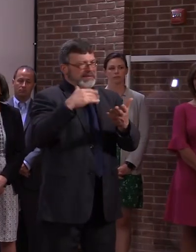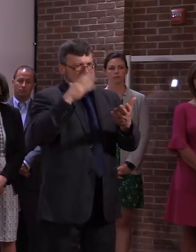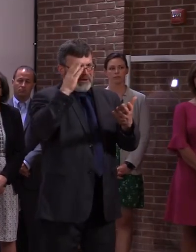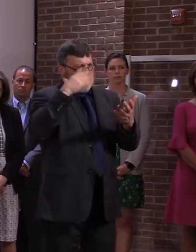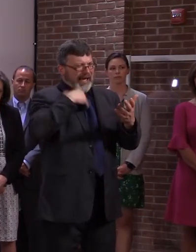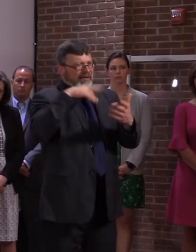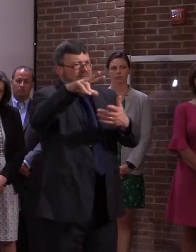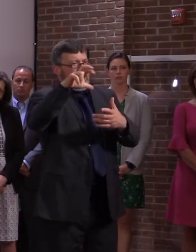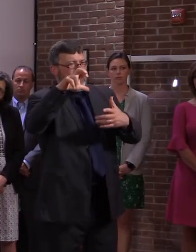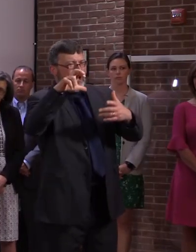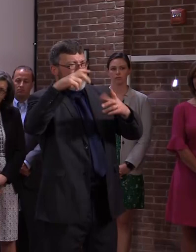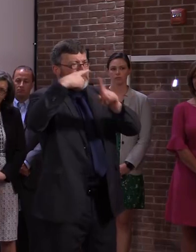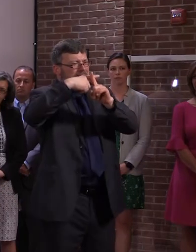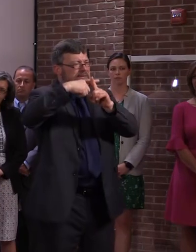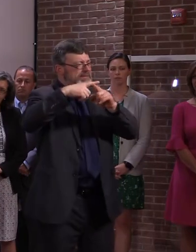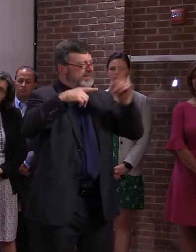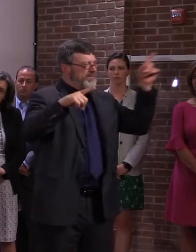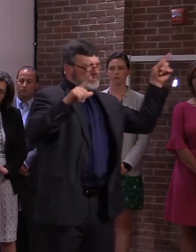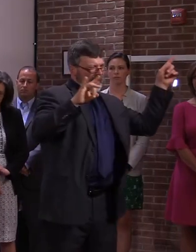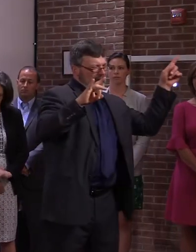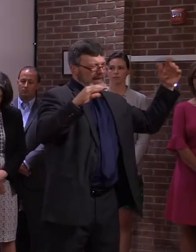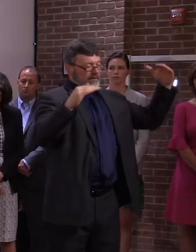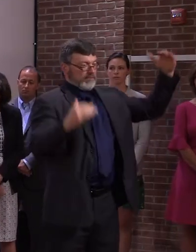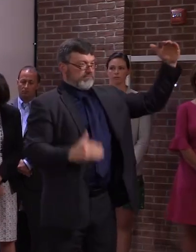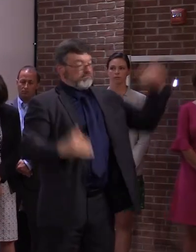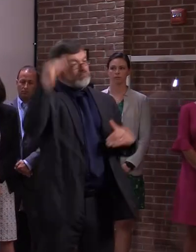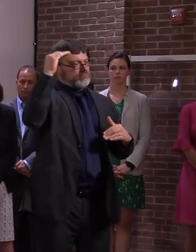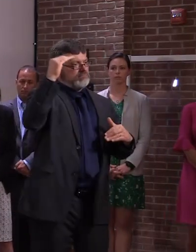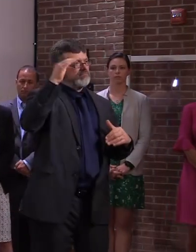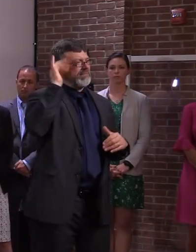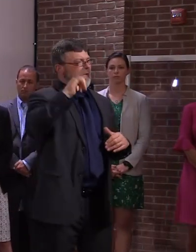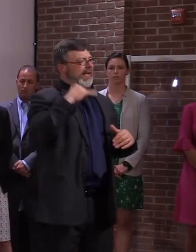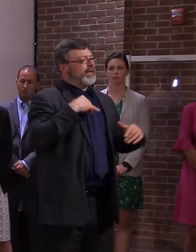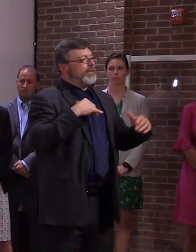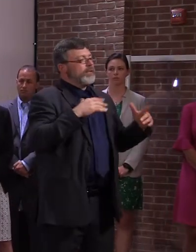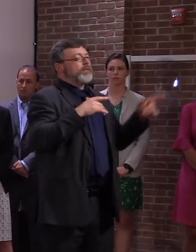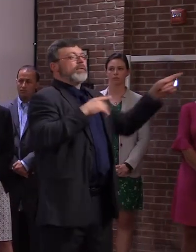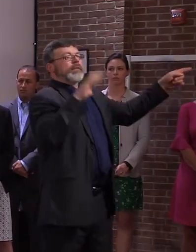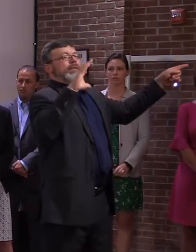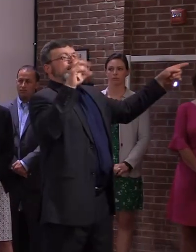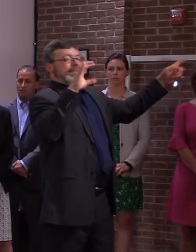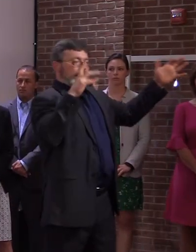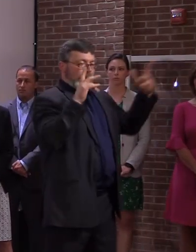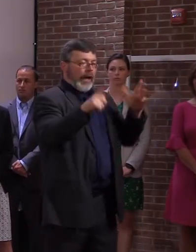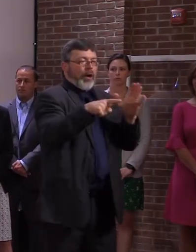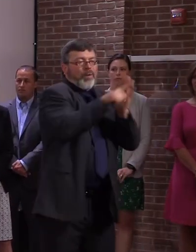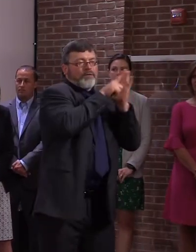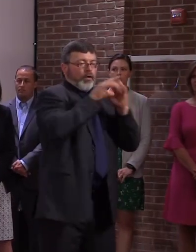that it was more than that, and they took some time to rectify that during the next day. And then we received